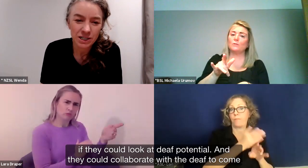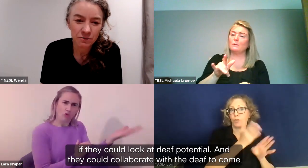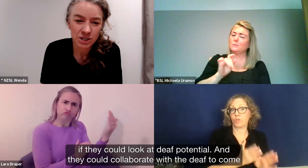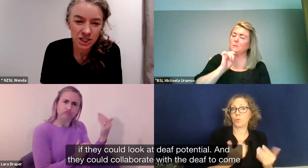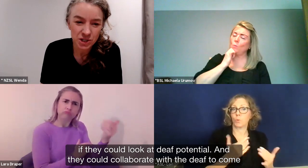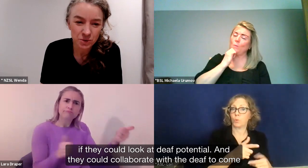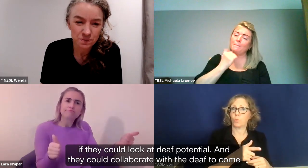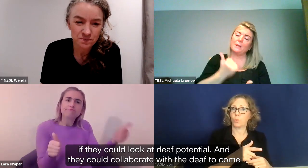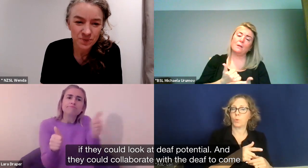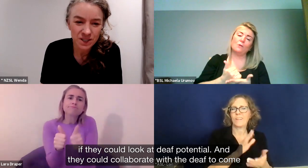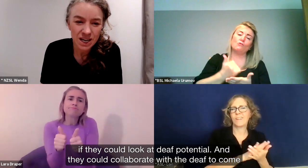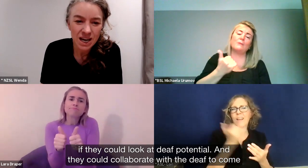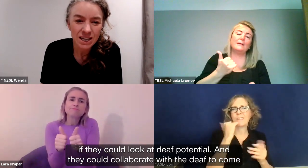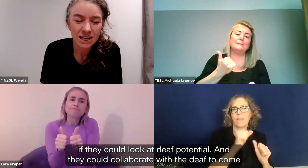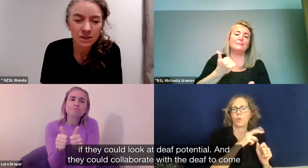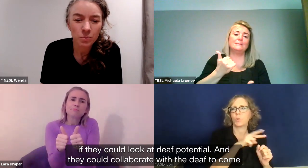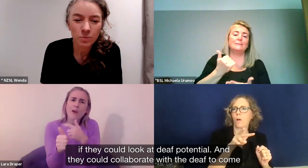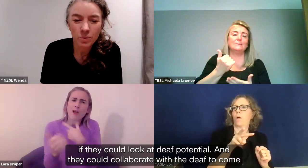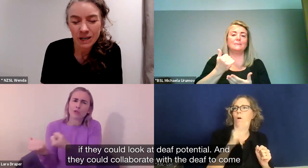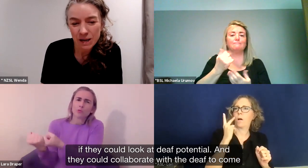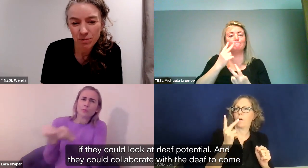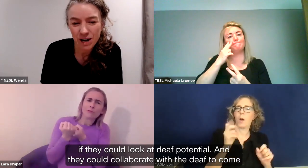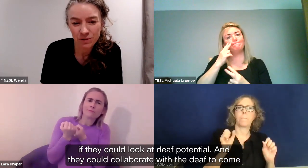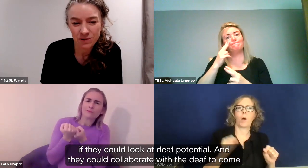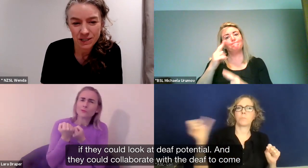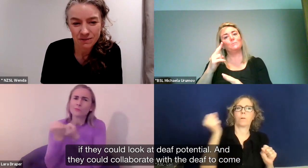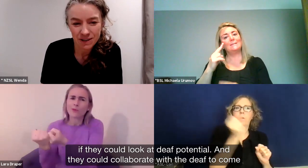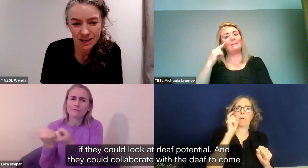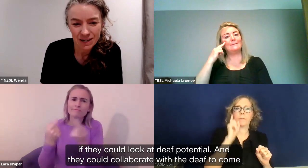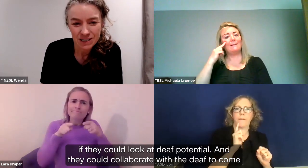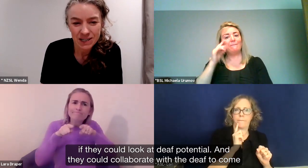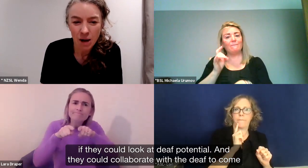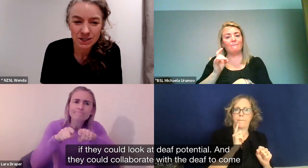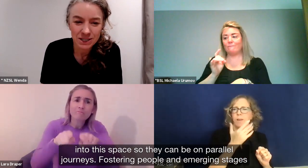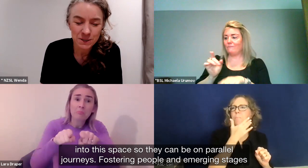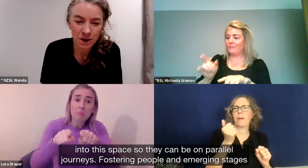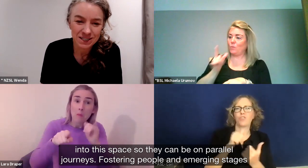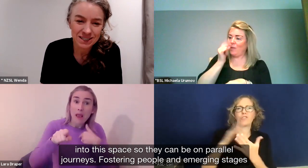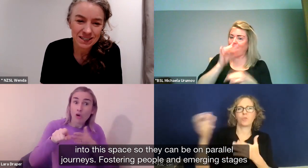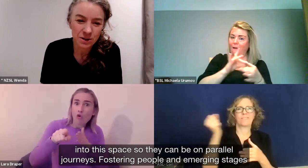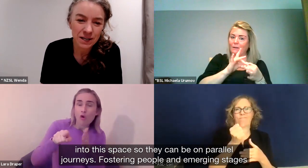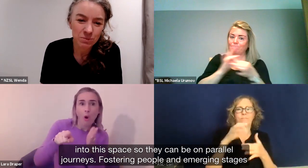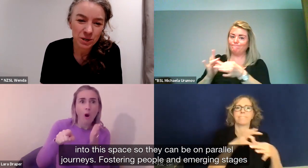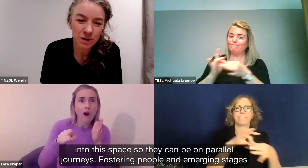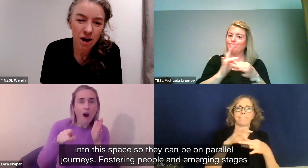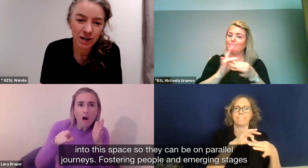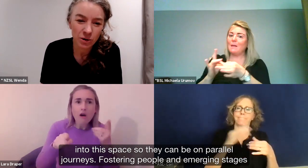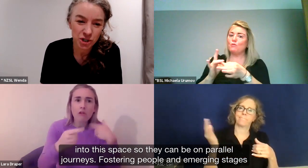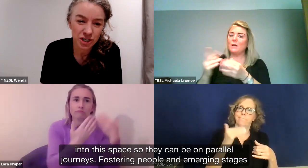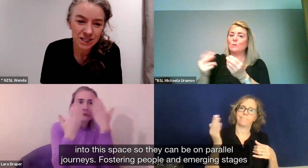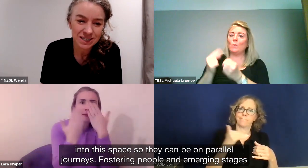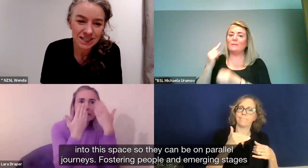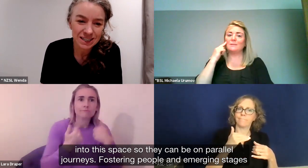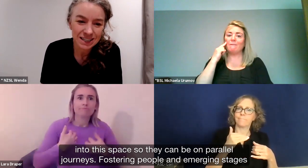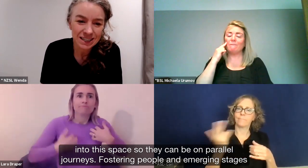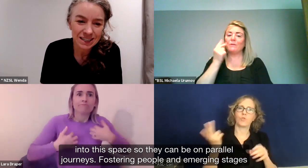they could look at deaf potential and they could collaborate with deaf to come into this space so they can be on parallel